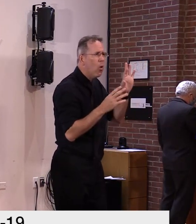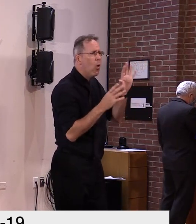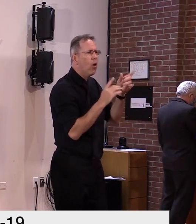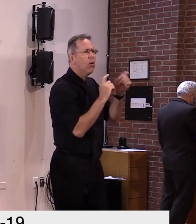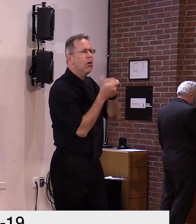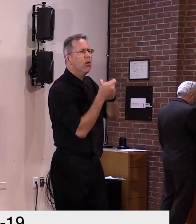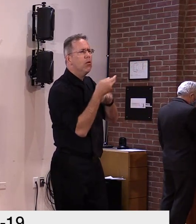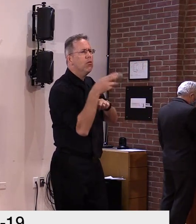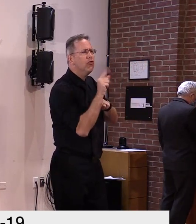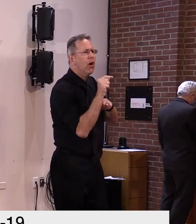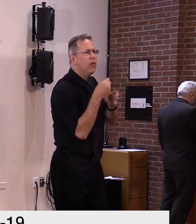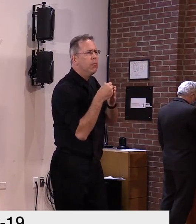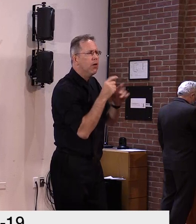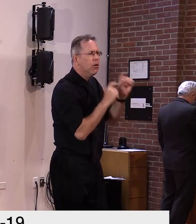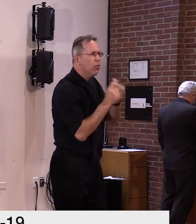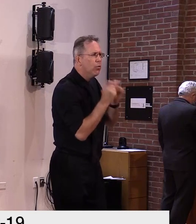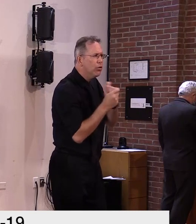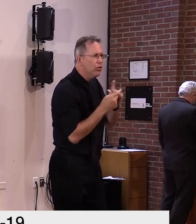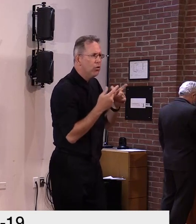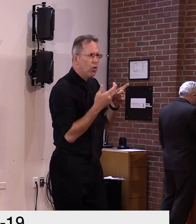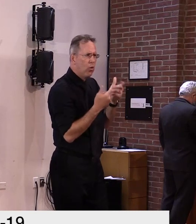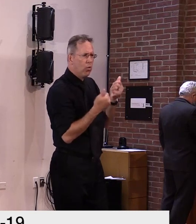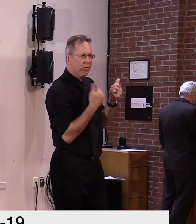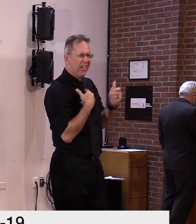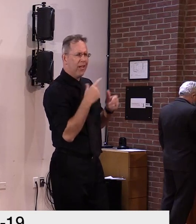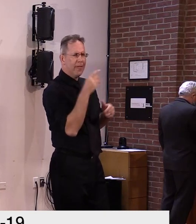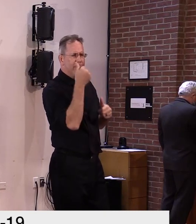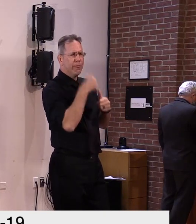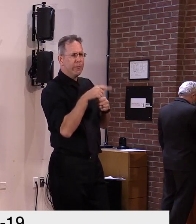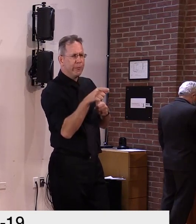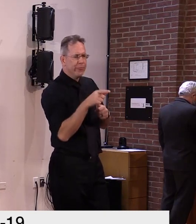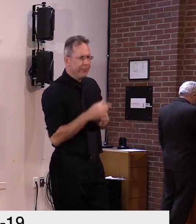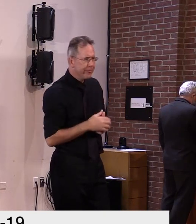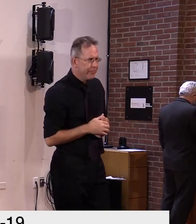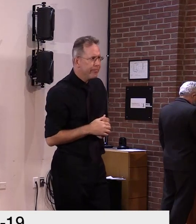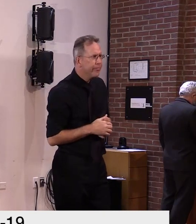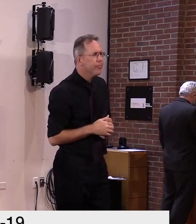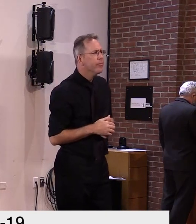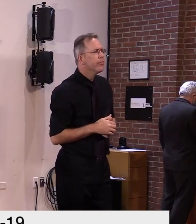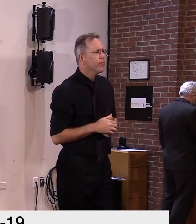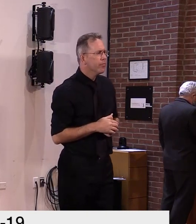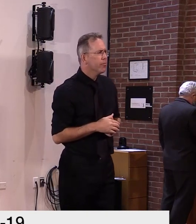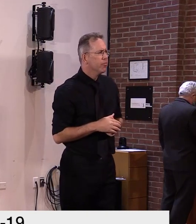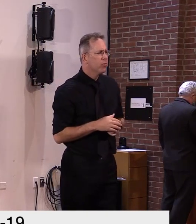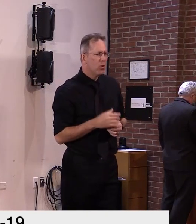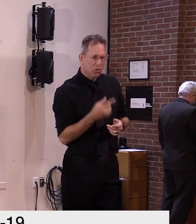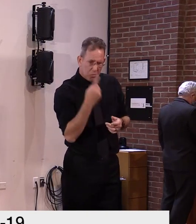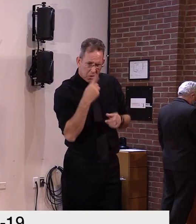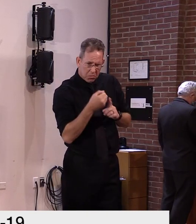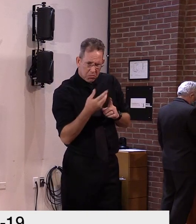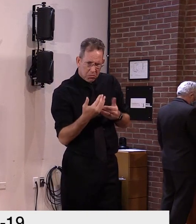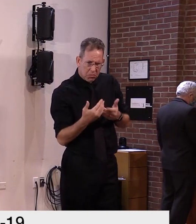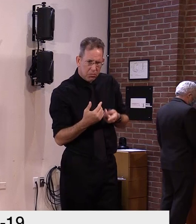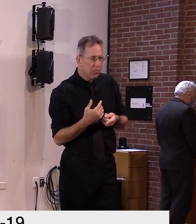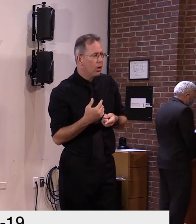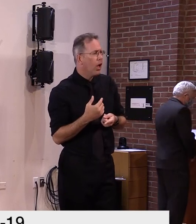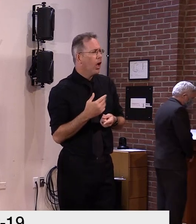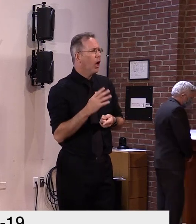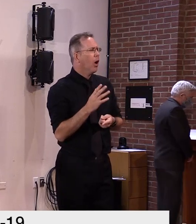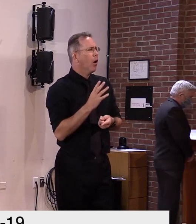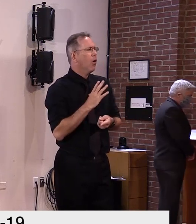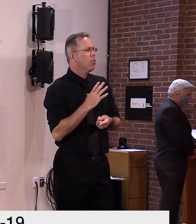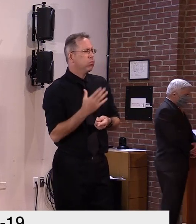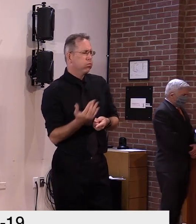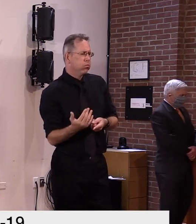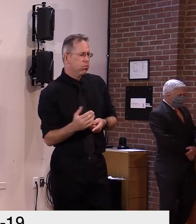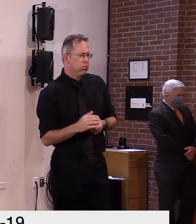the question? I think the question. The question is. Go ahead, Joe. Go ahead. I'm sorry. The